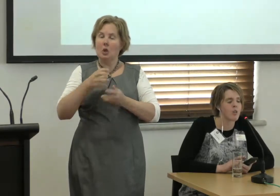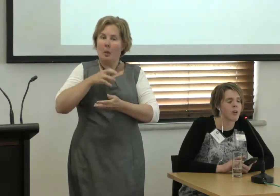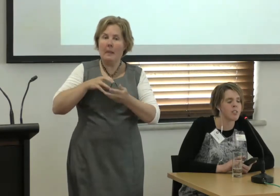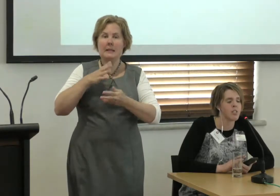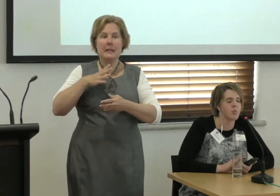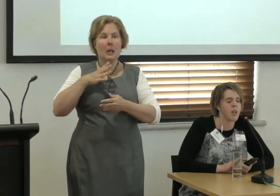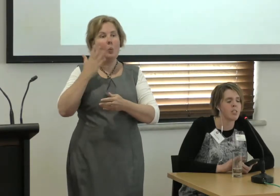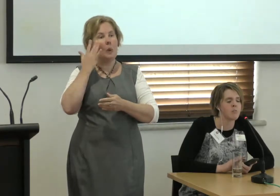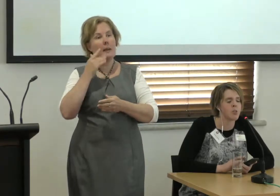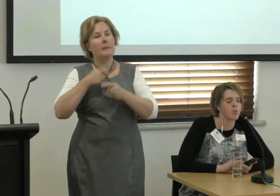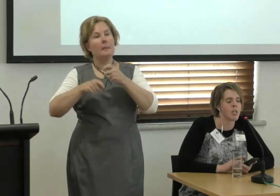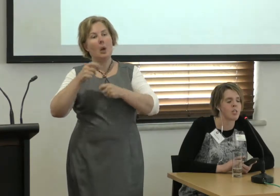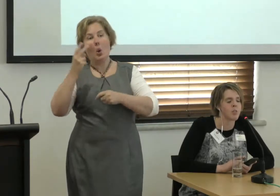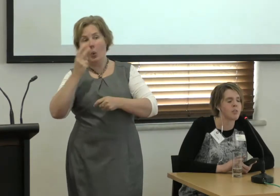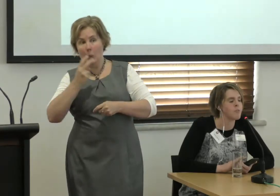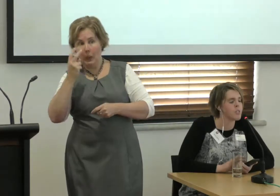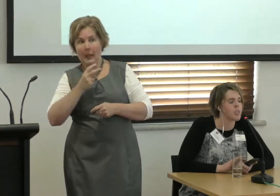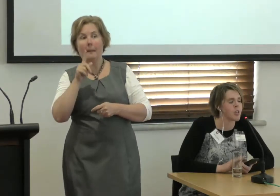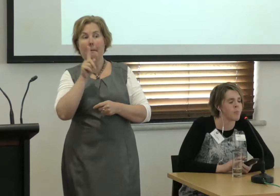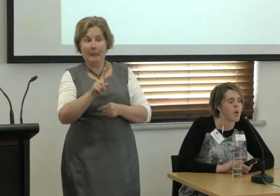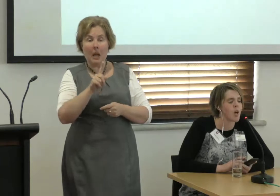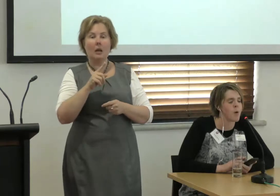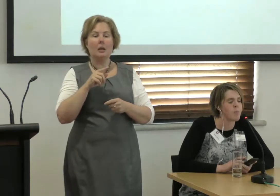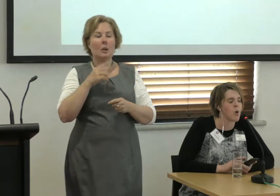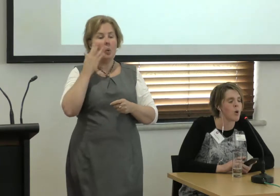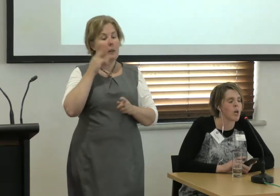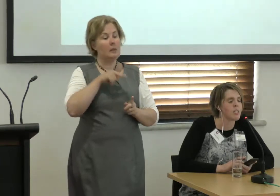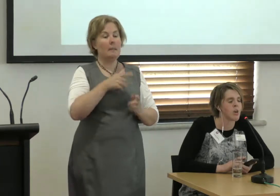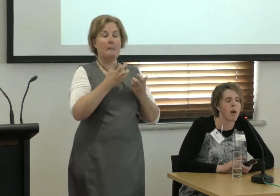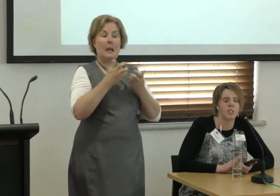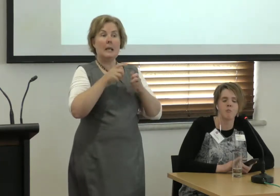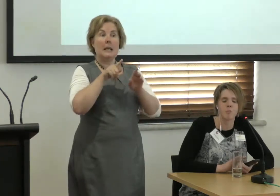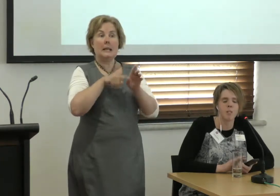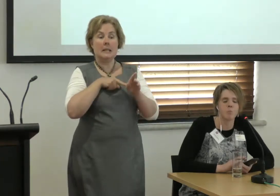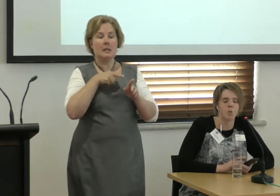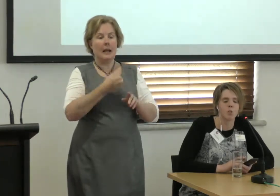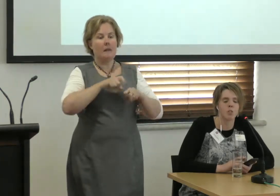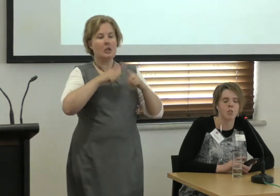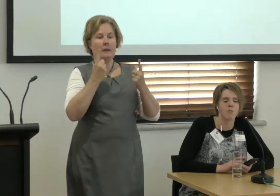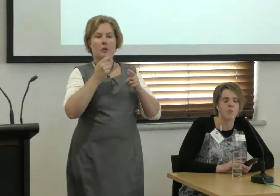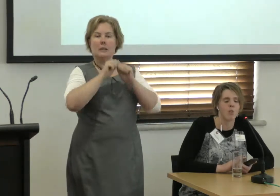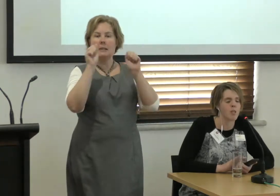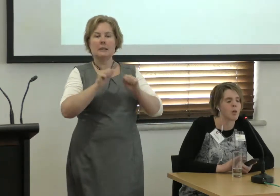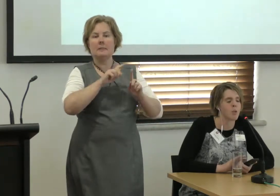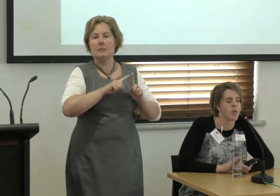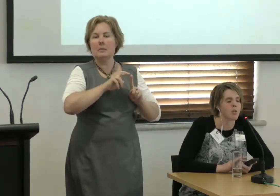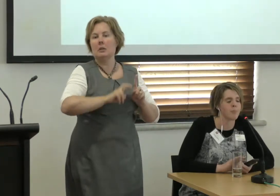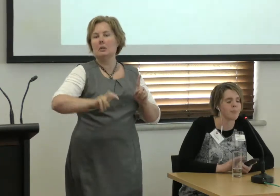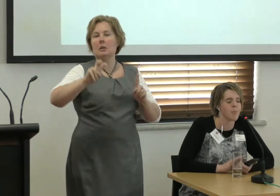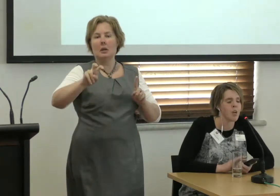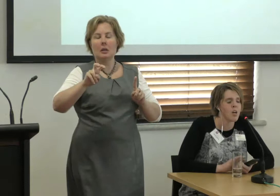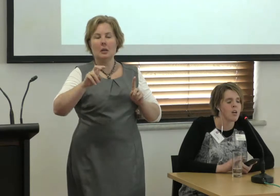can transition without difficulty to a different system that may be organised around different principles deserves further